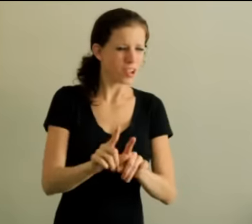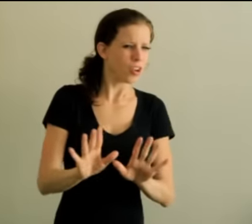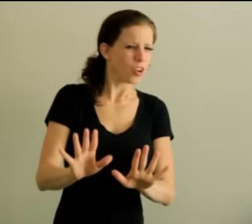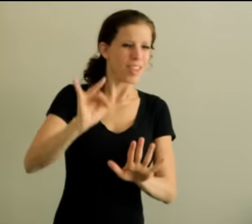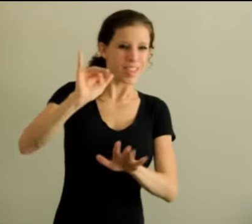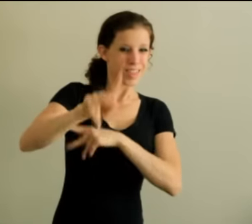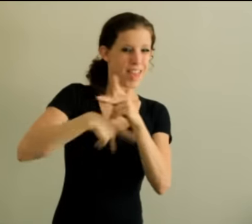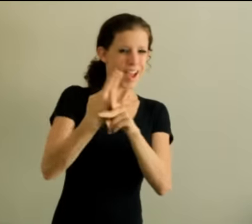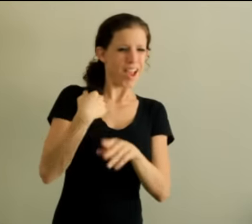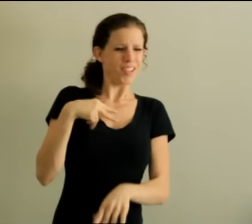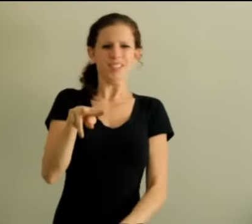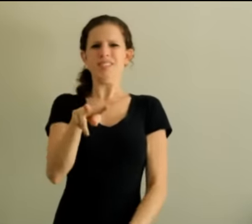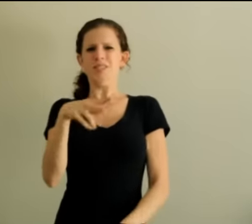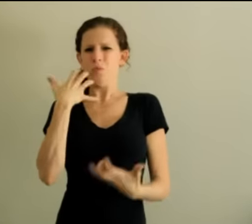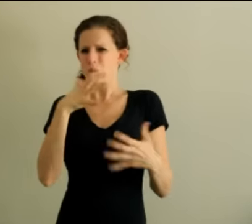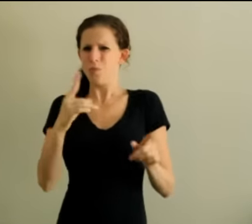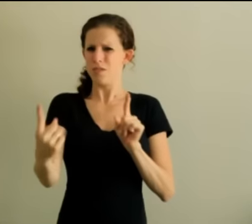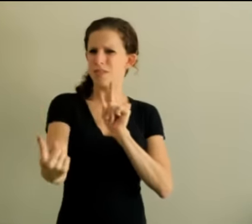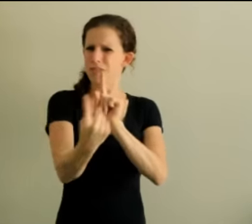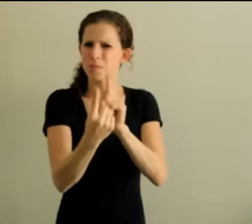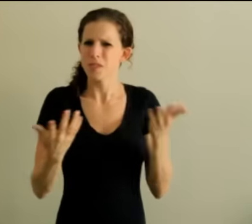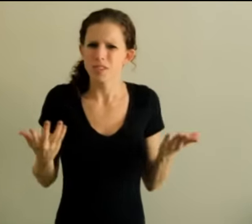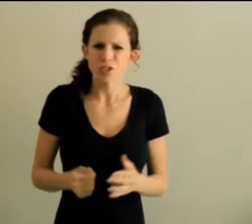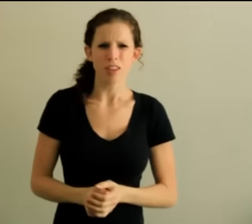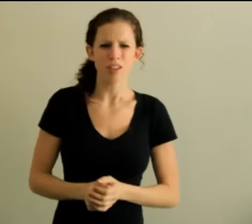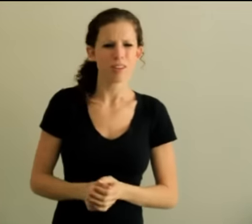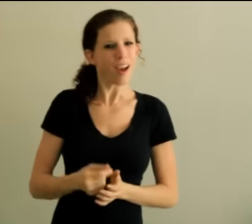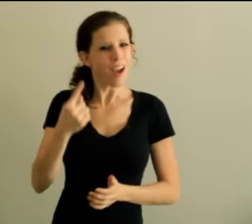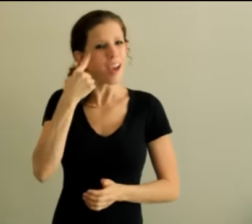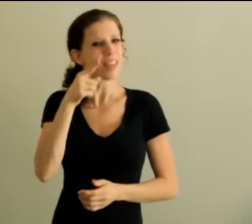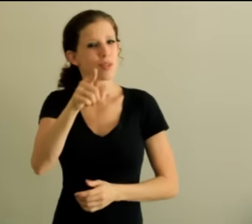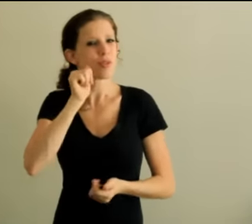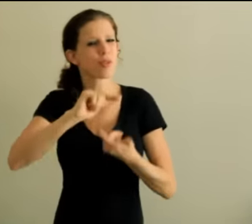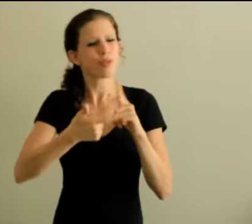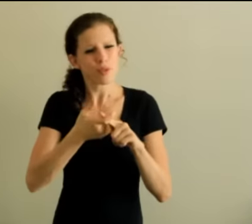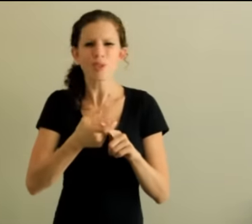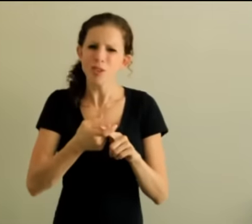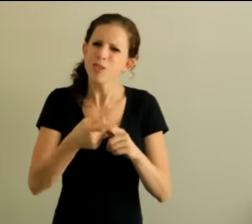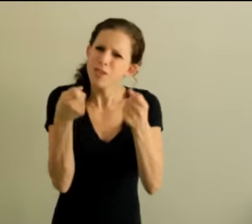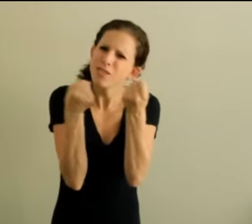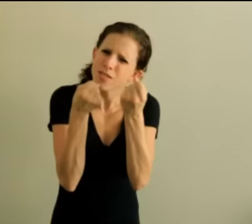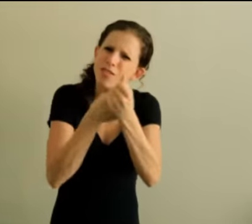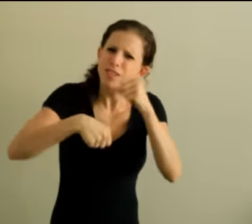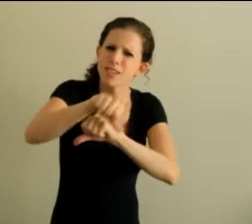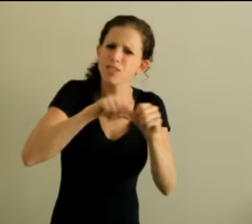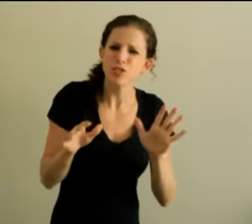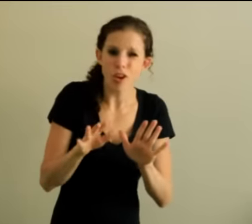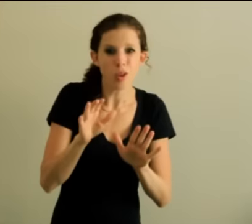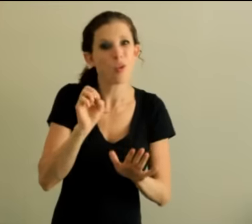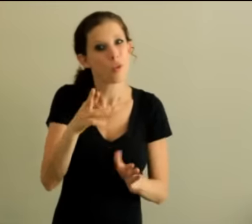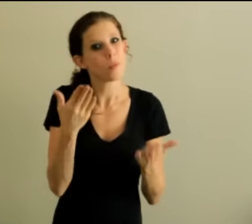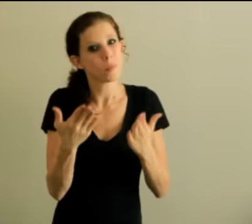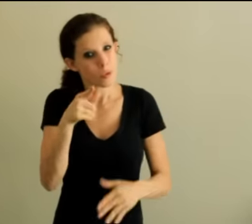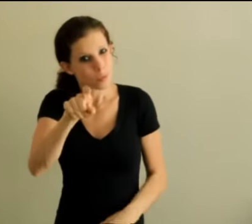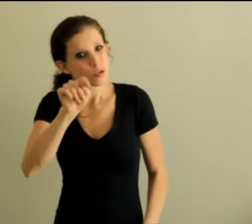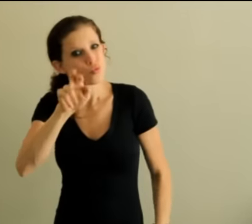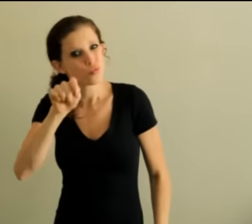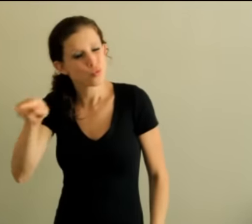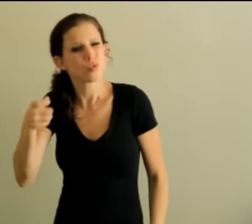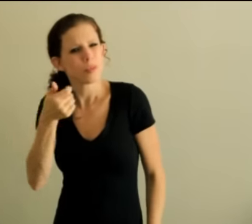be together That type of shit Will make me not want us To meet each other I really think You and your girlfriend Need each other But maybe you just